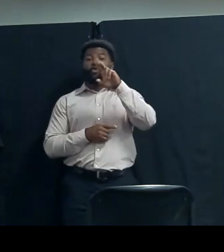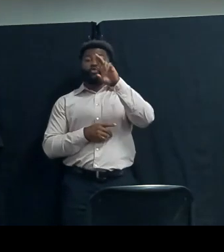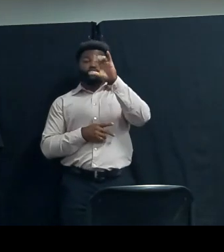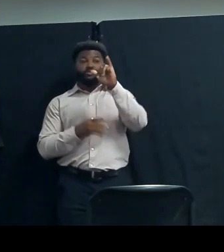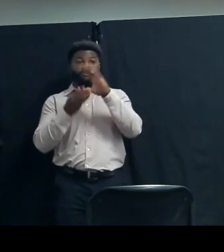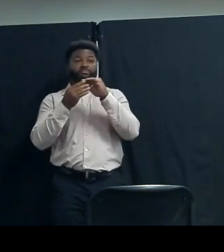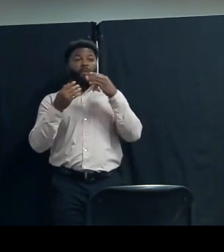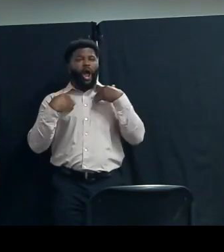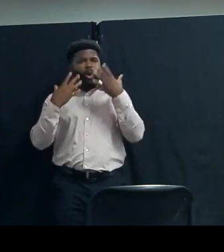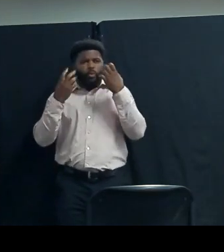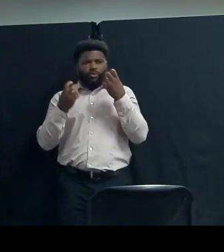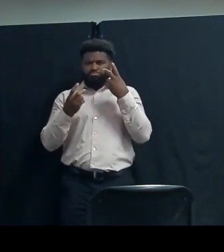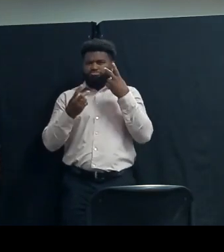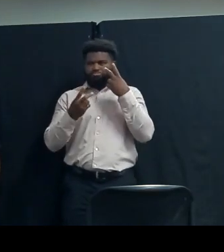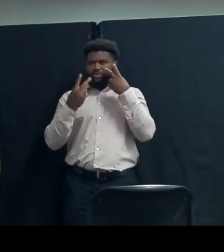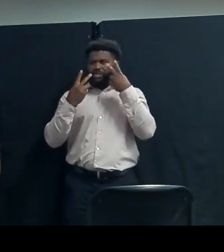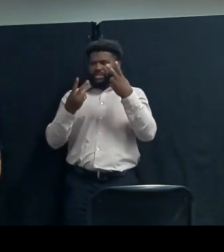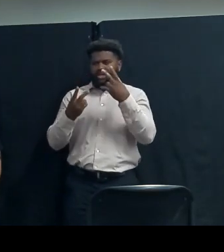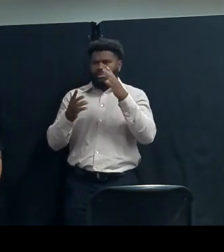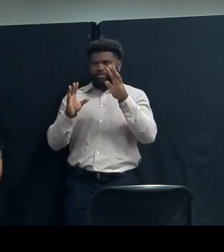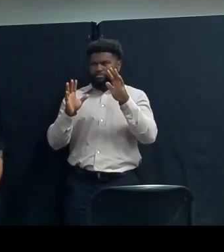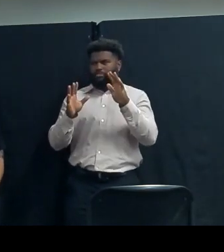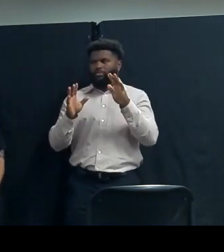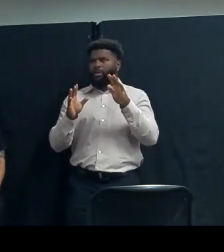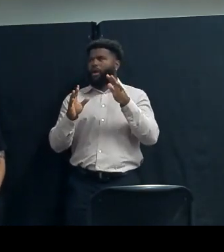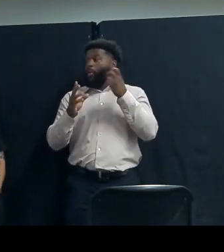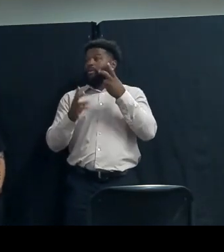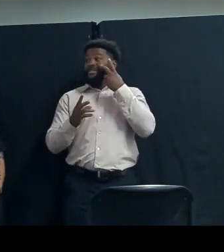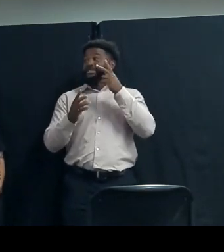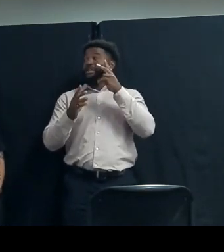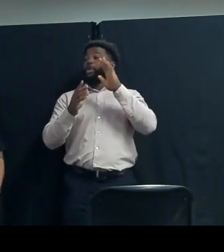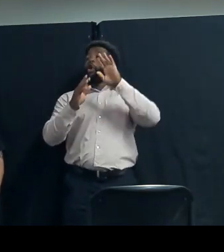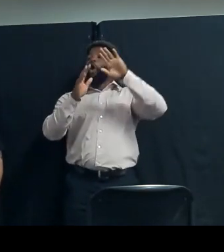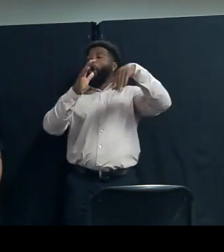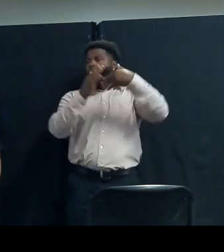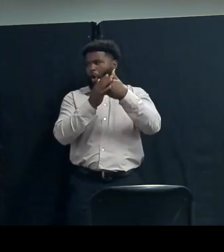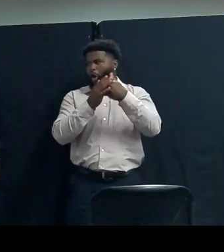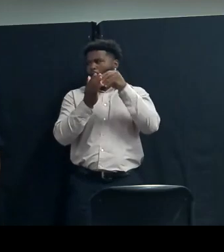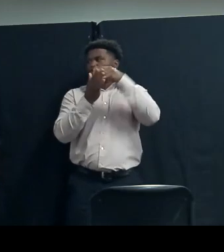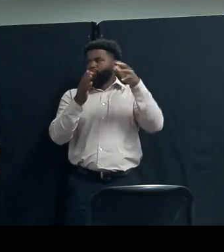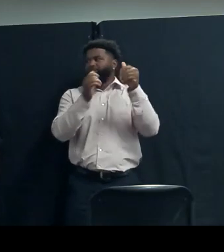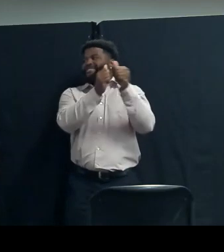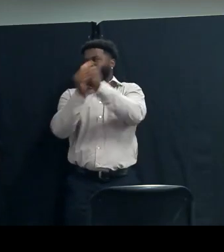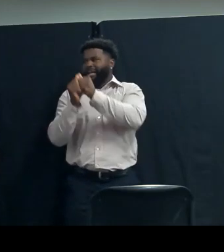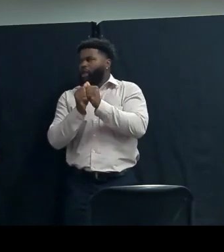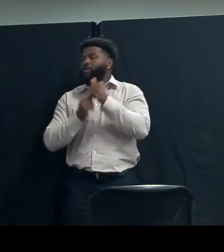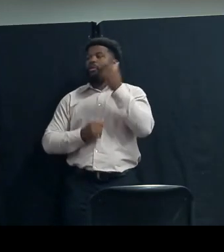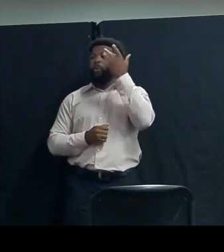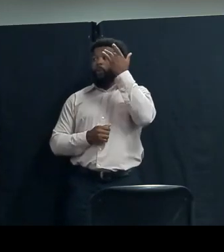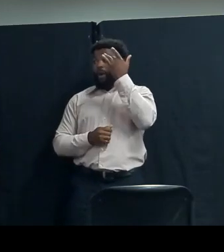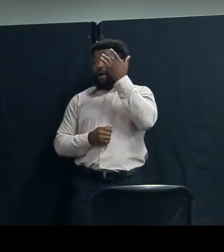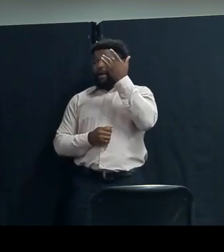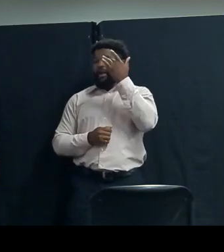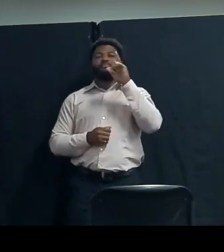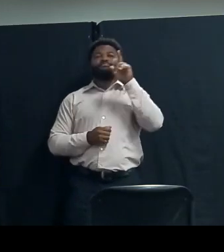Yeah, I want to see it. Yeah, I want to see all the students together because the